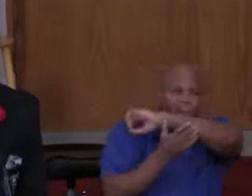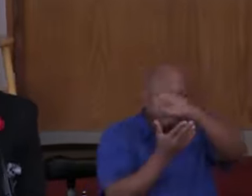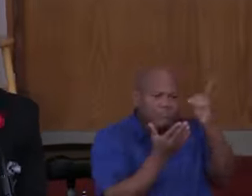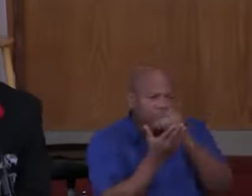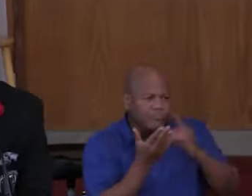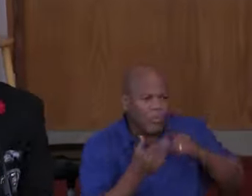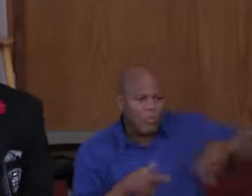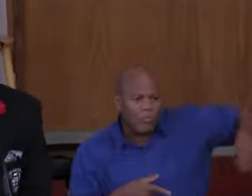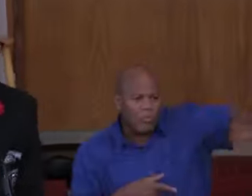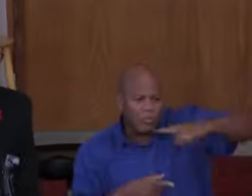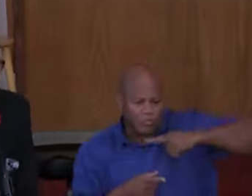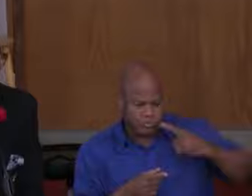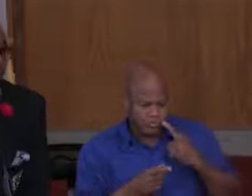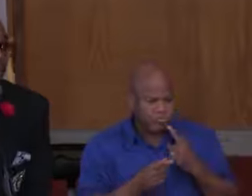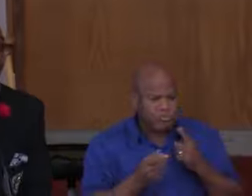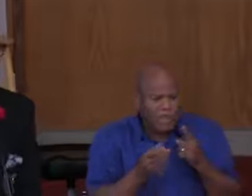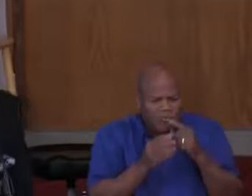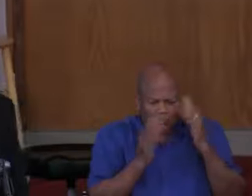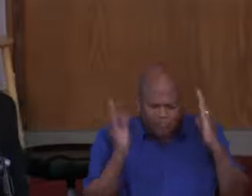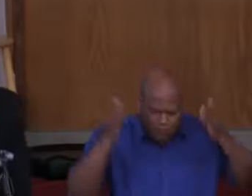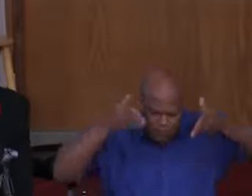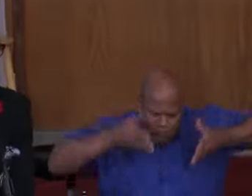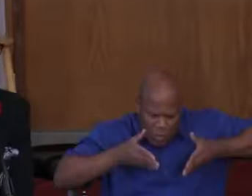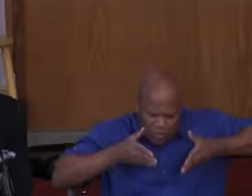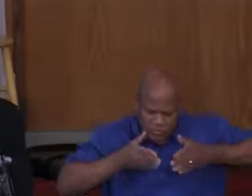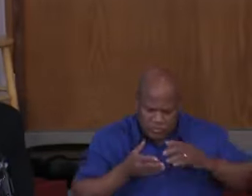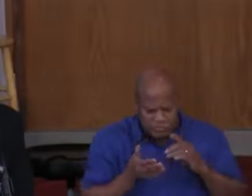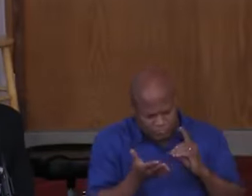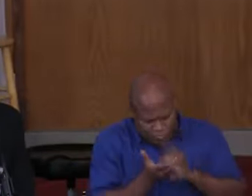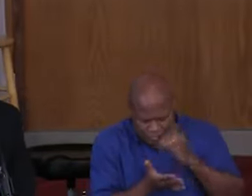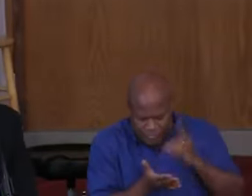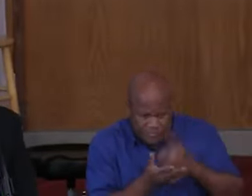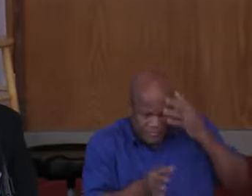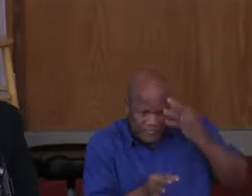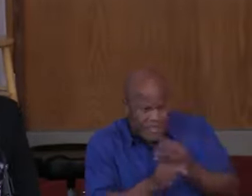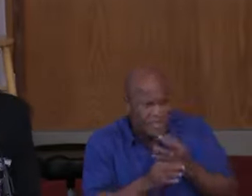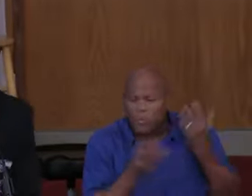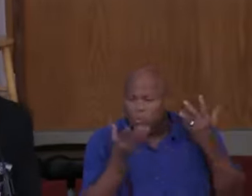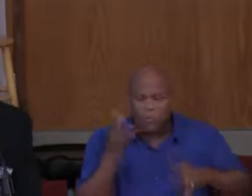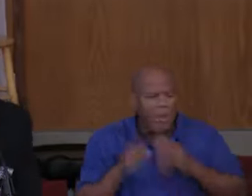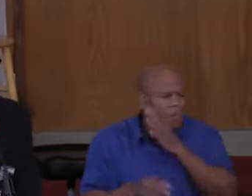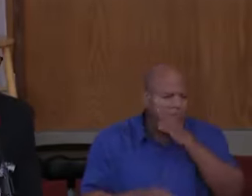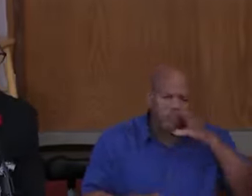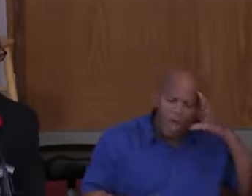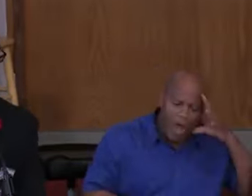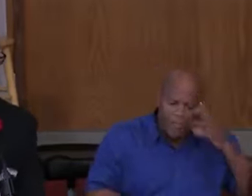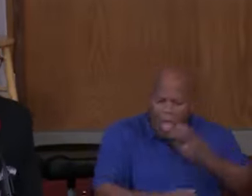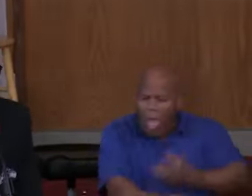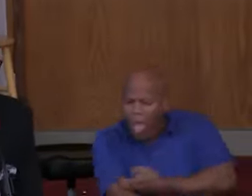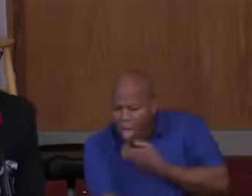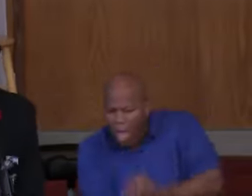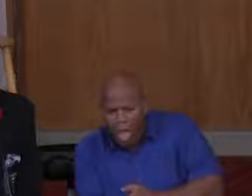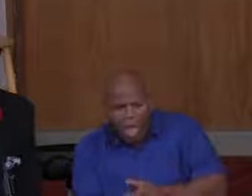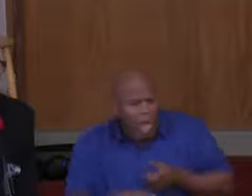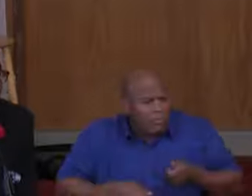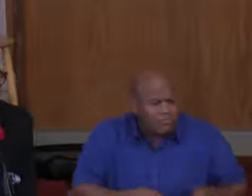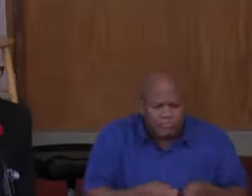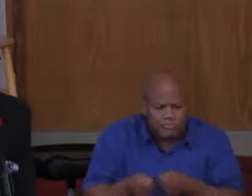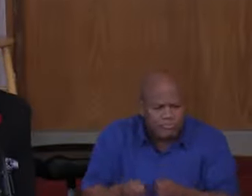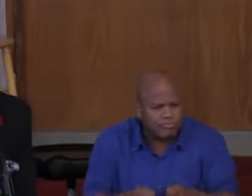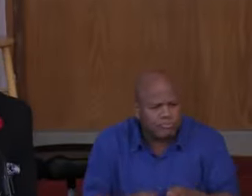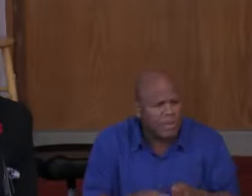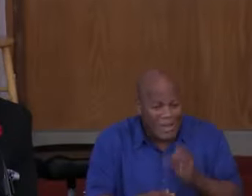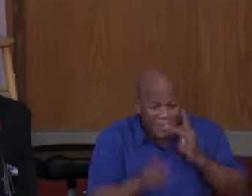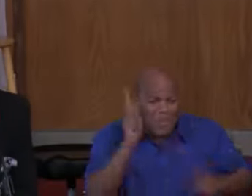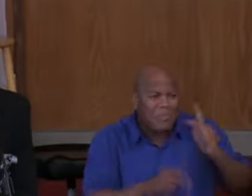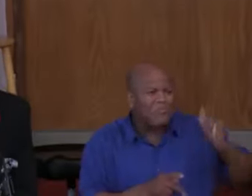be focused on continuing the doctrines of the faith. We didn't want you worried about farming, shepherding, or herding. You keep the